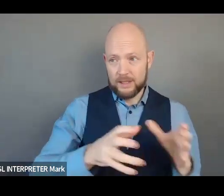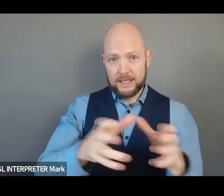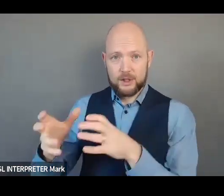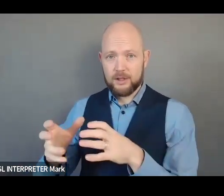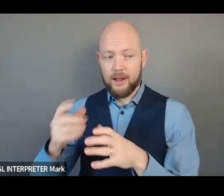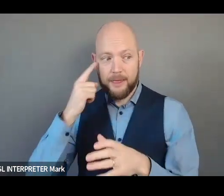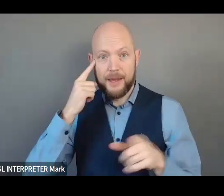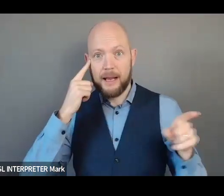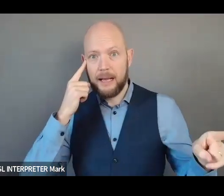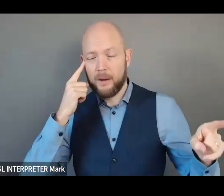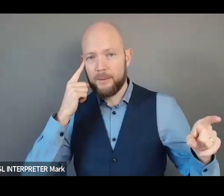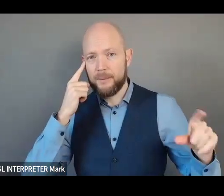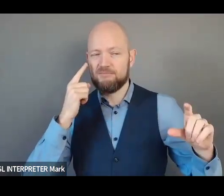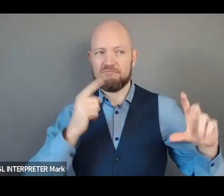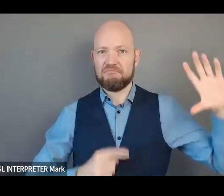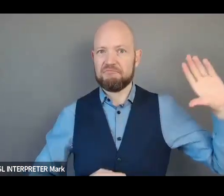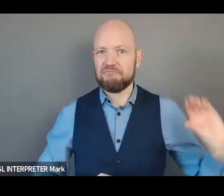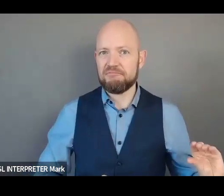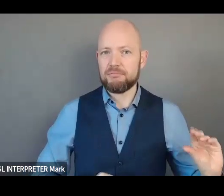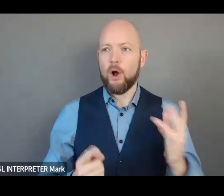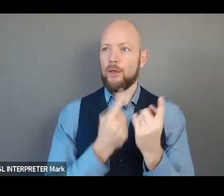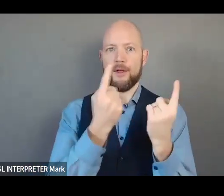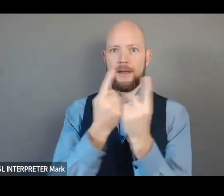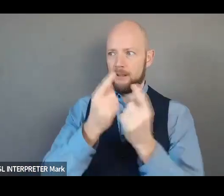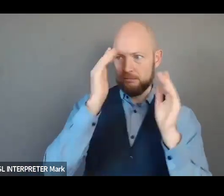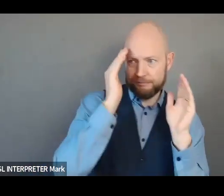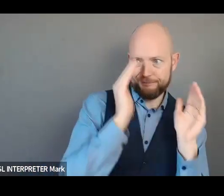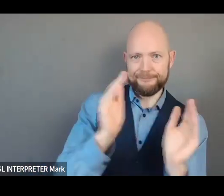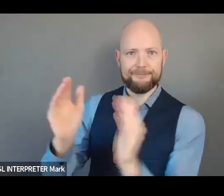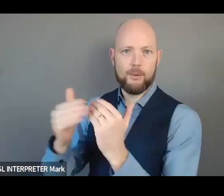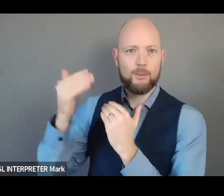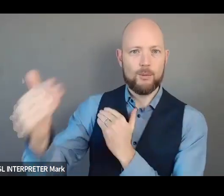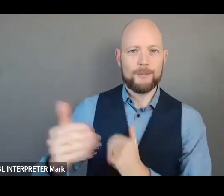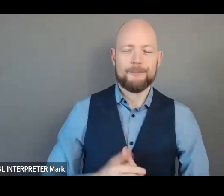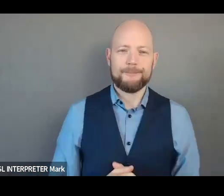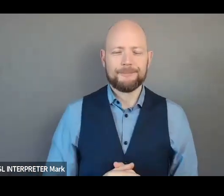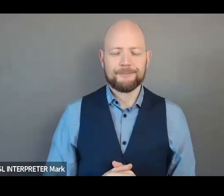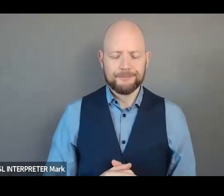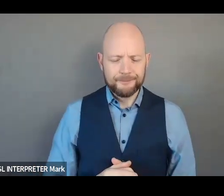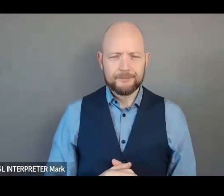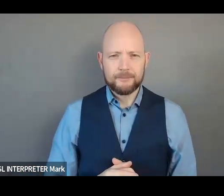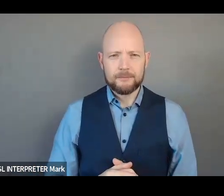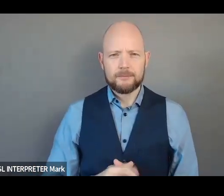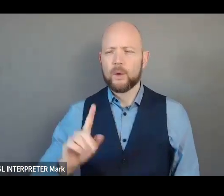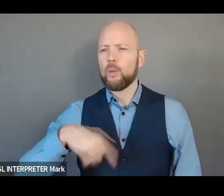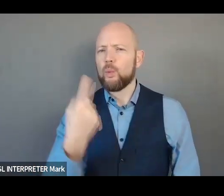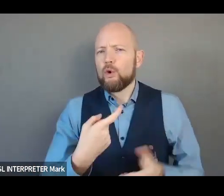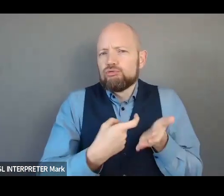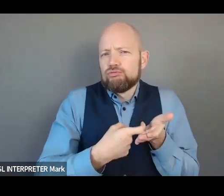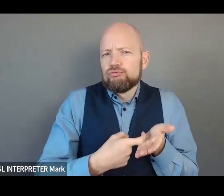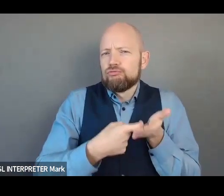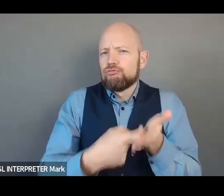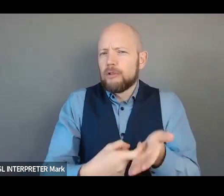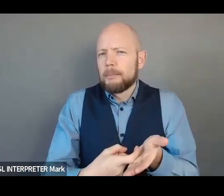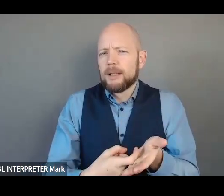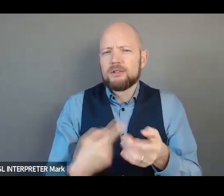these things. So just to kind of end with some of the kind of recommendations, and again, these are quite